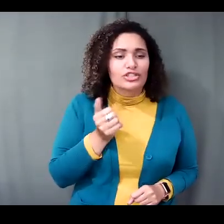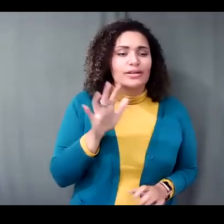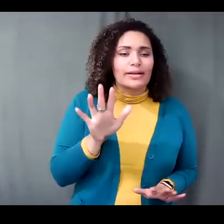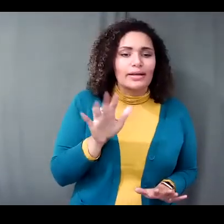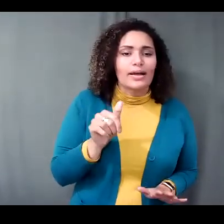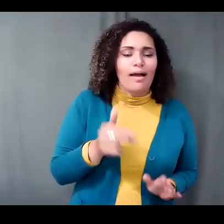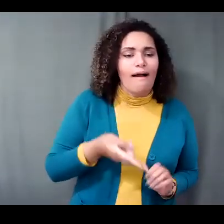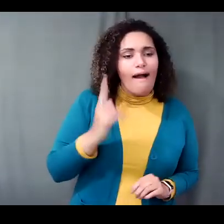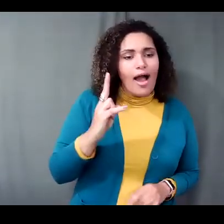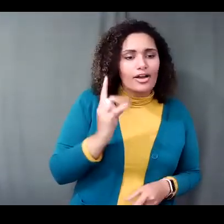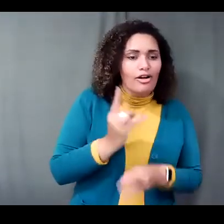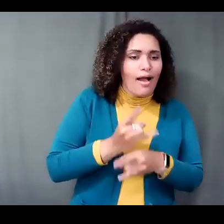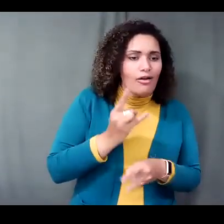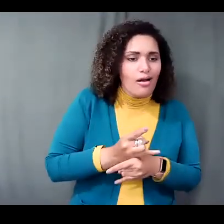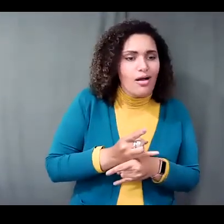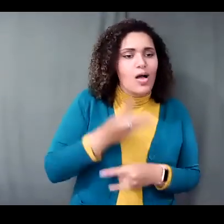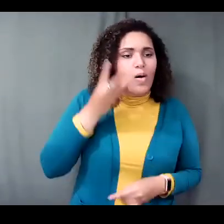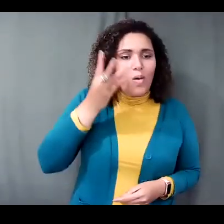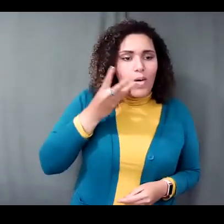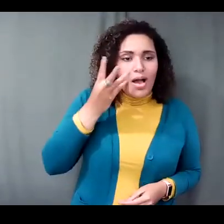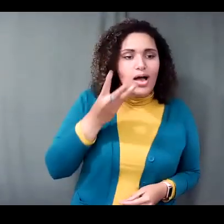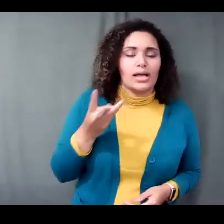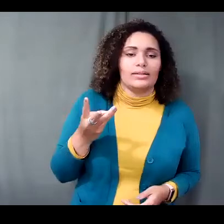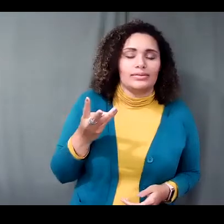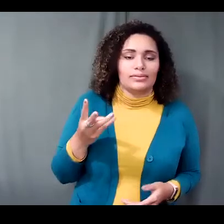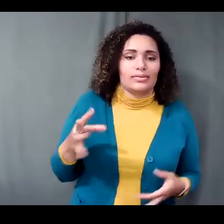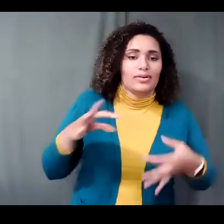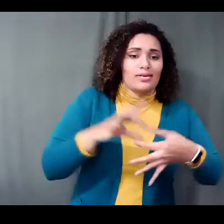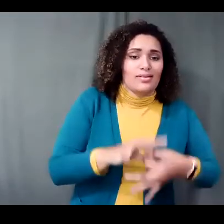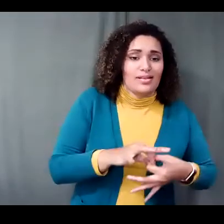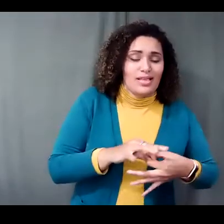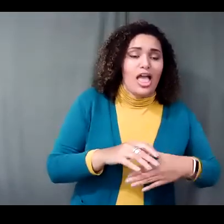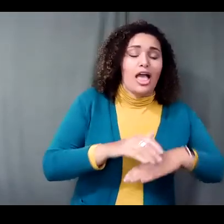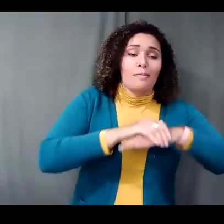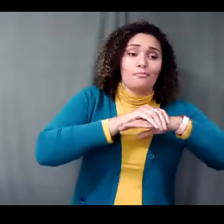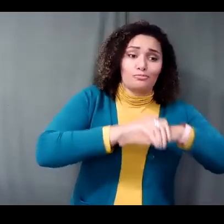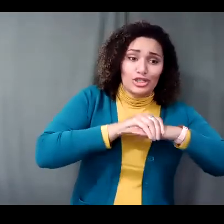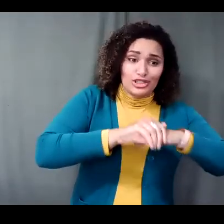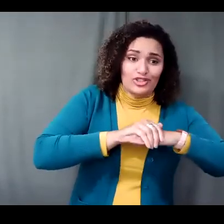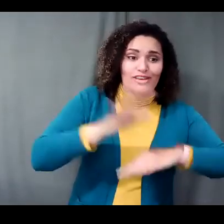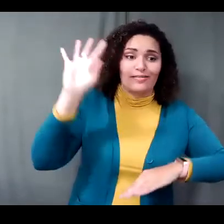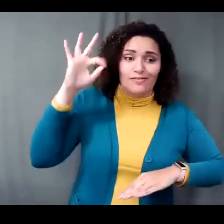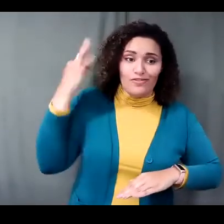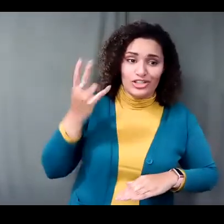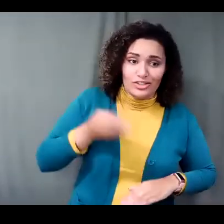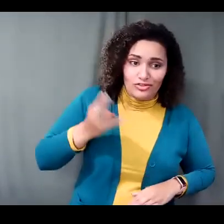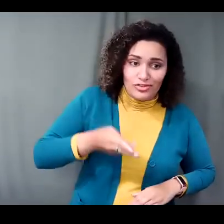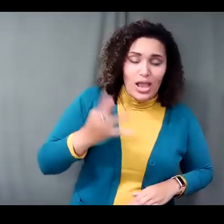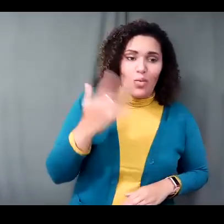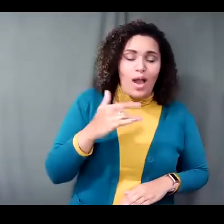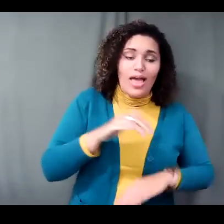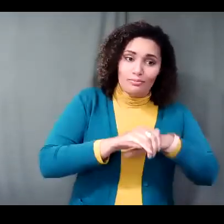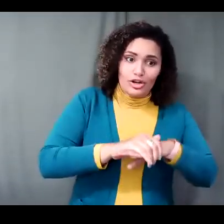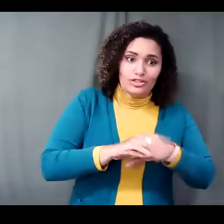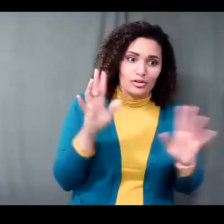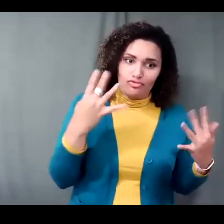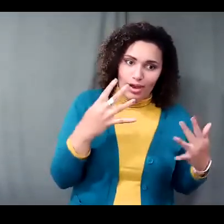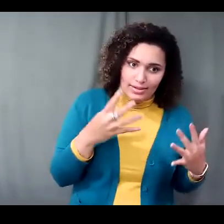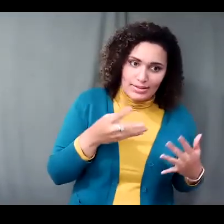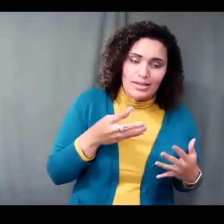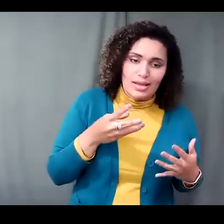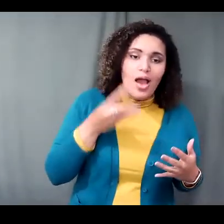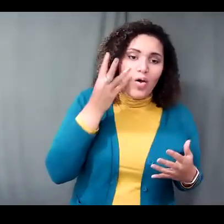higher alcohol wines, really trace to British and French history, because the British are crazy wine drinkers. By